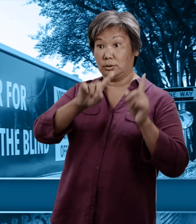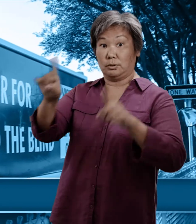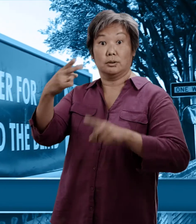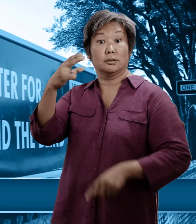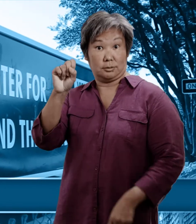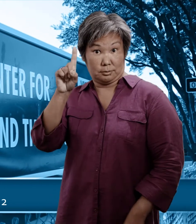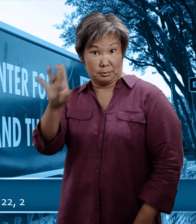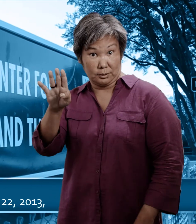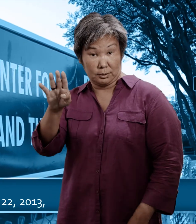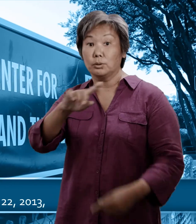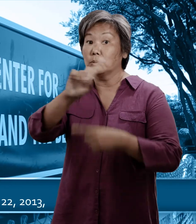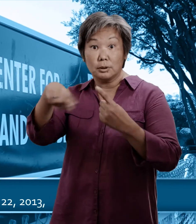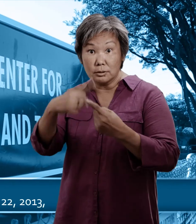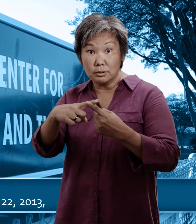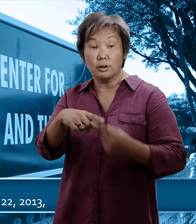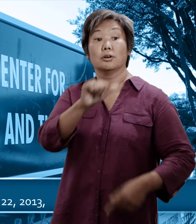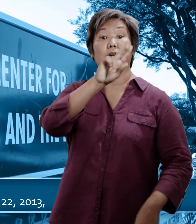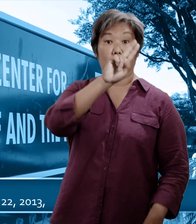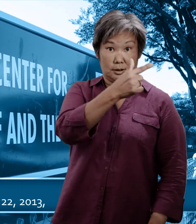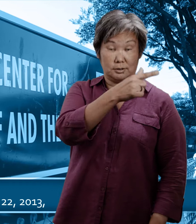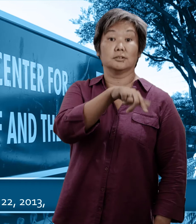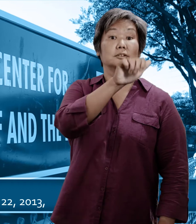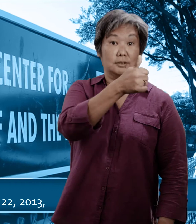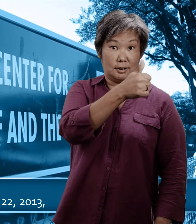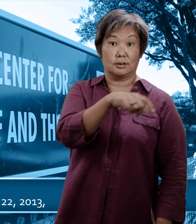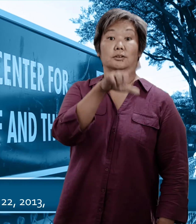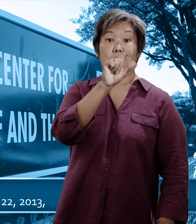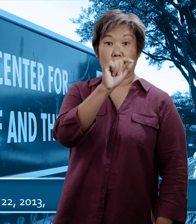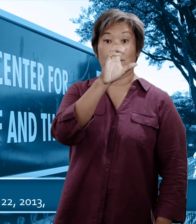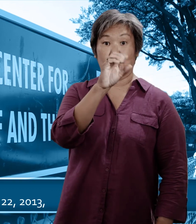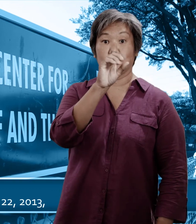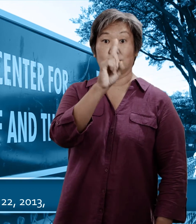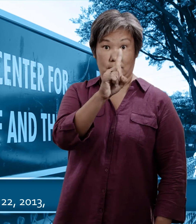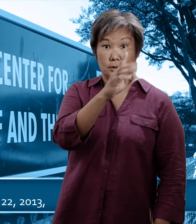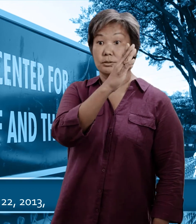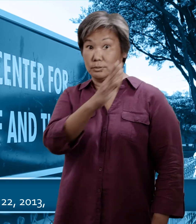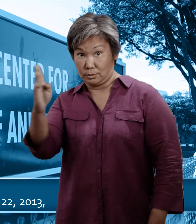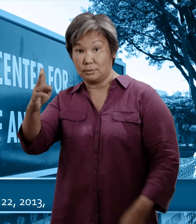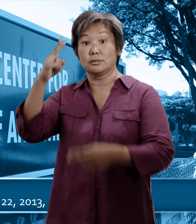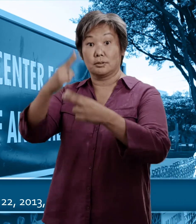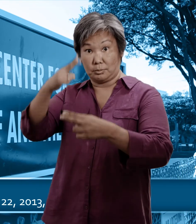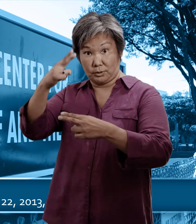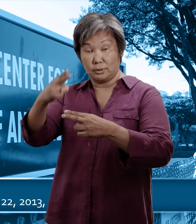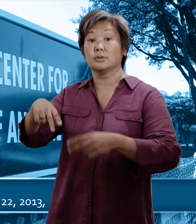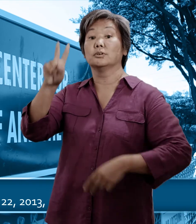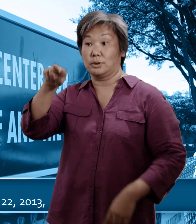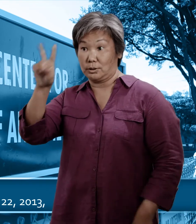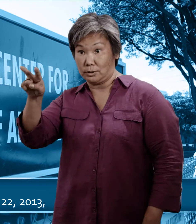the HSD&B any time from August 10, 2001 to April 22, 2013.